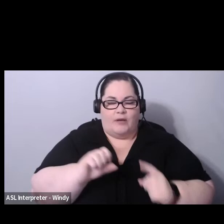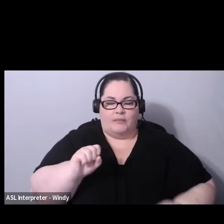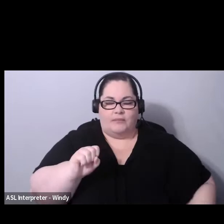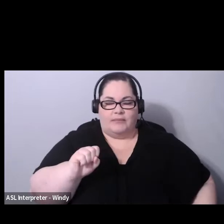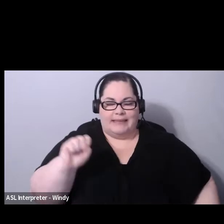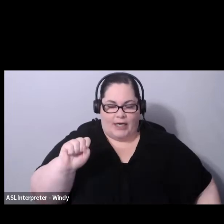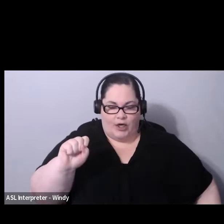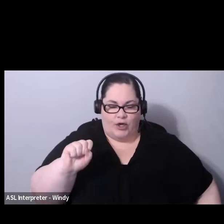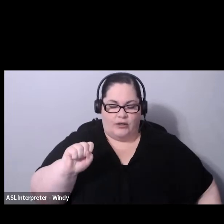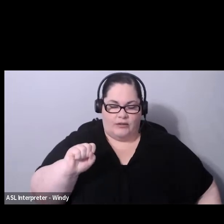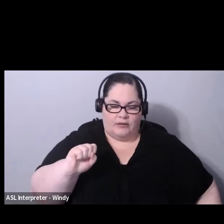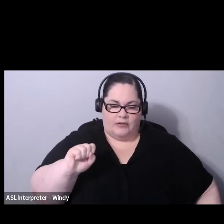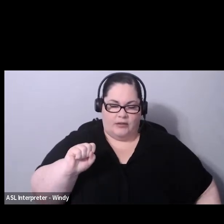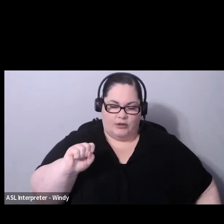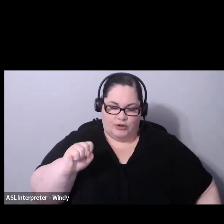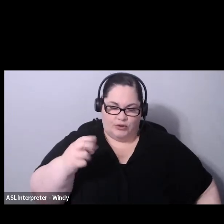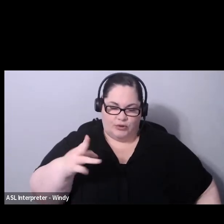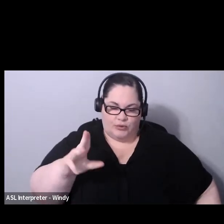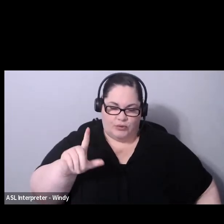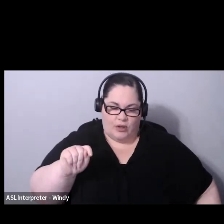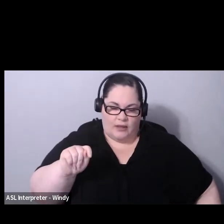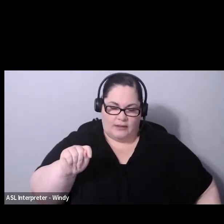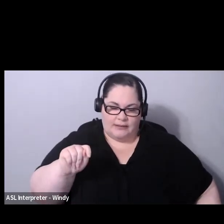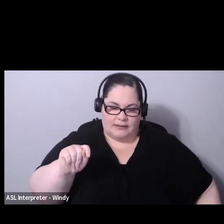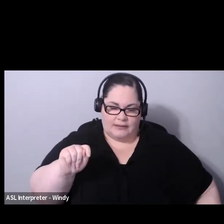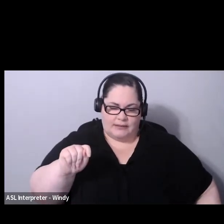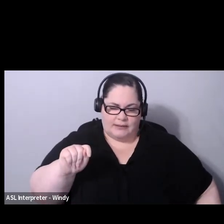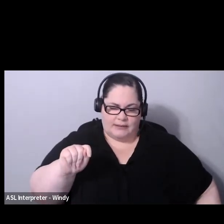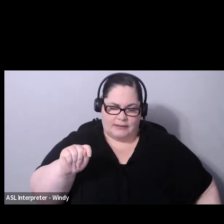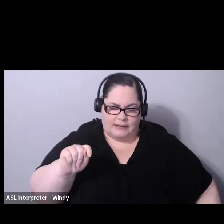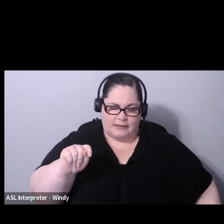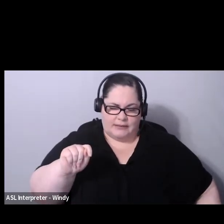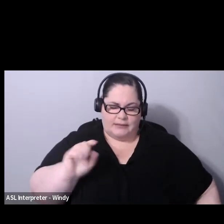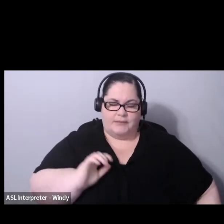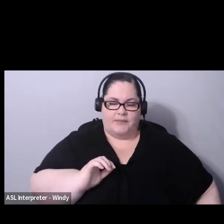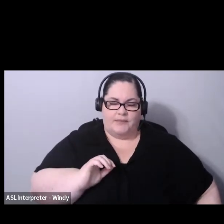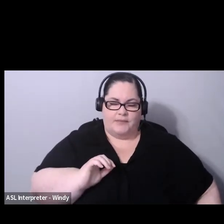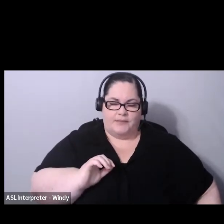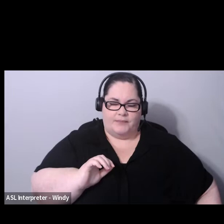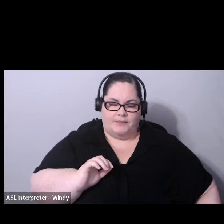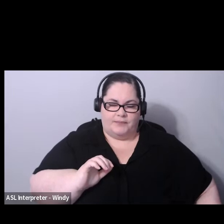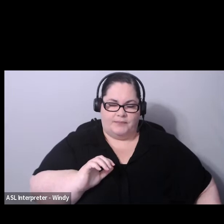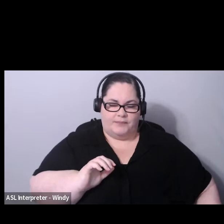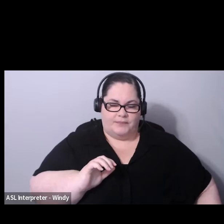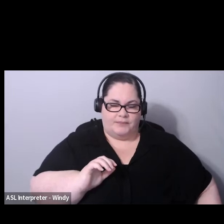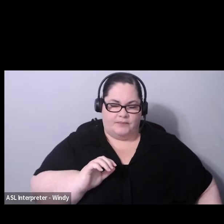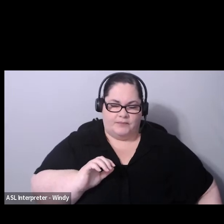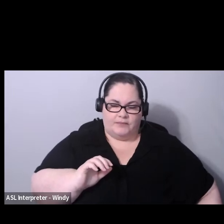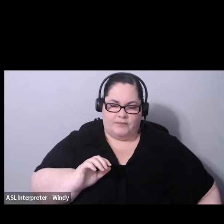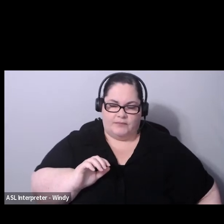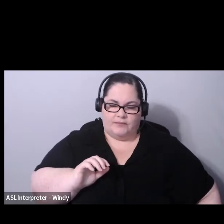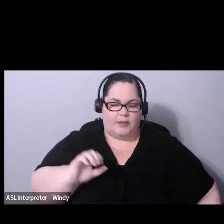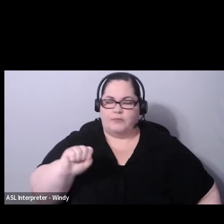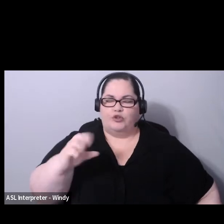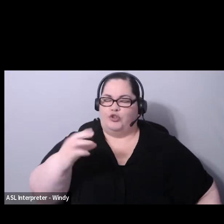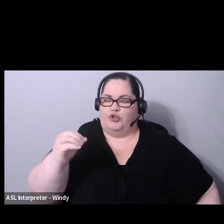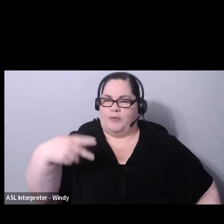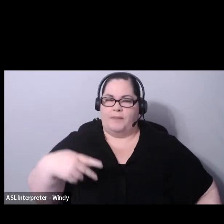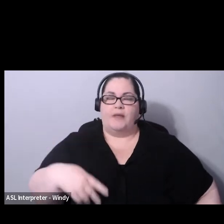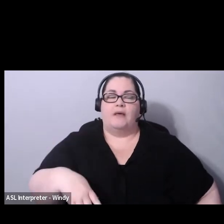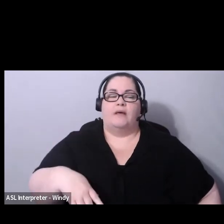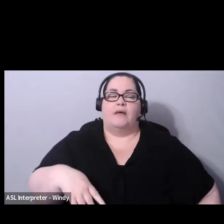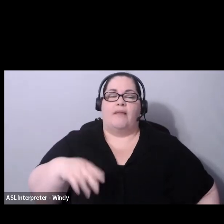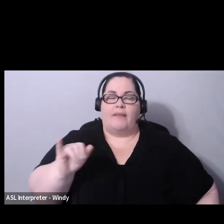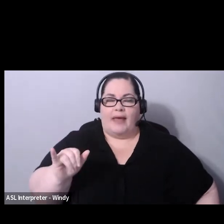and this one is recently passed the Senate appropriation. And this